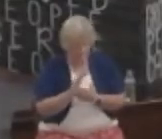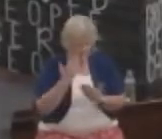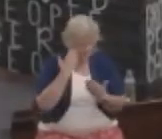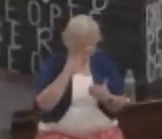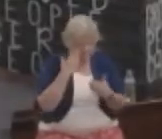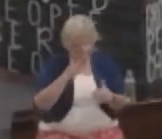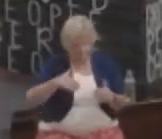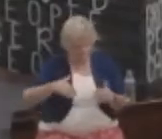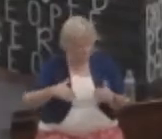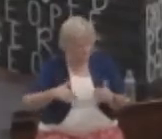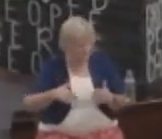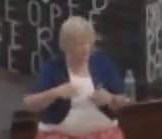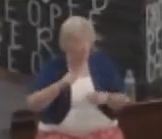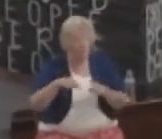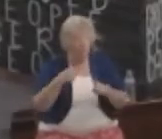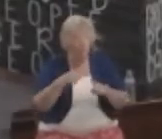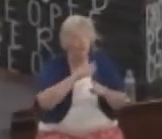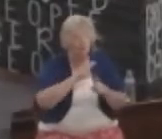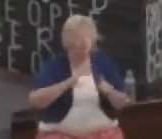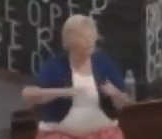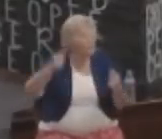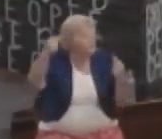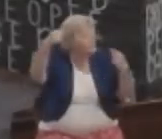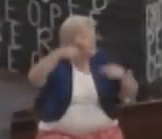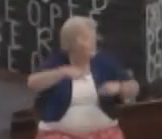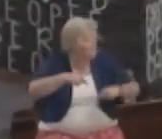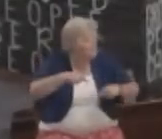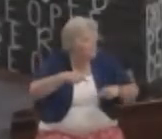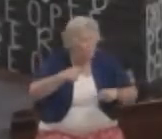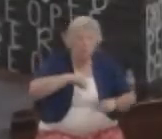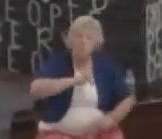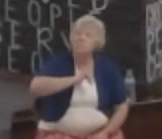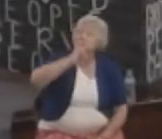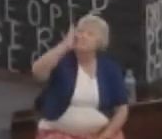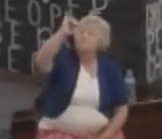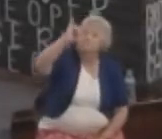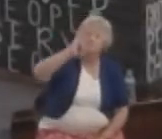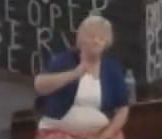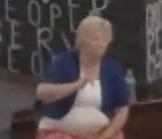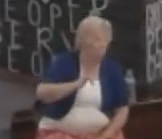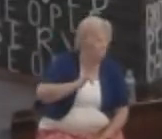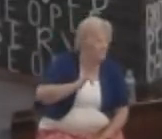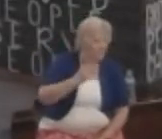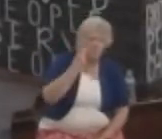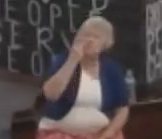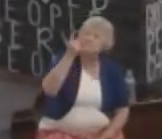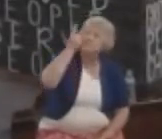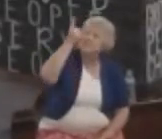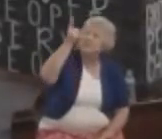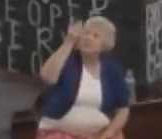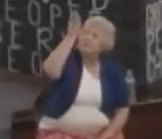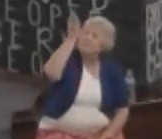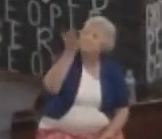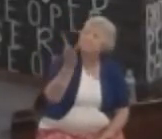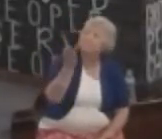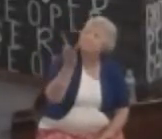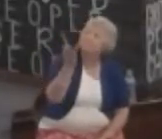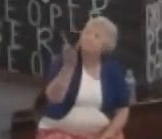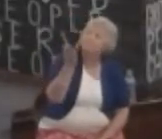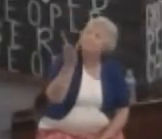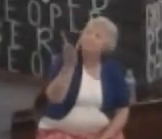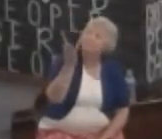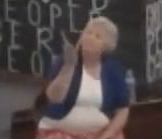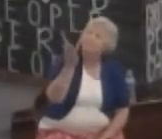But we know that when Christ appears, we shall be like Him, for we shall see Him as He is."